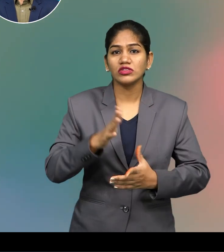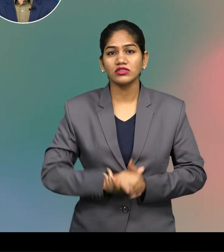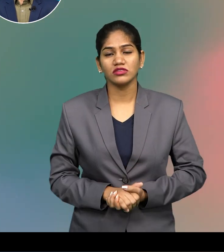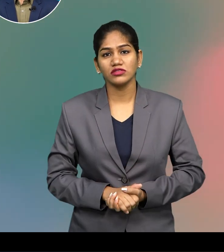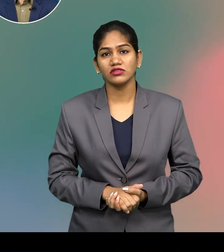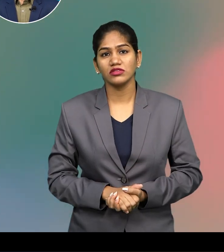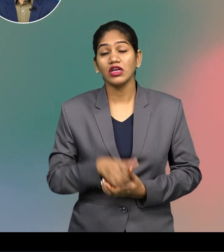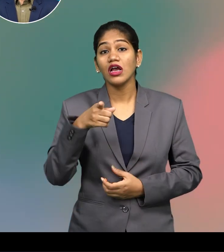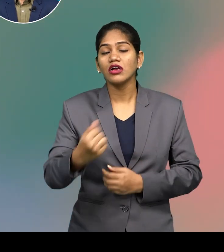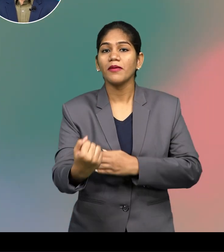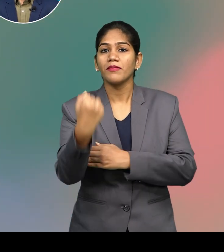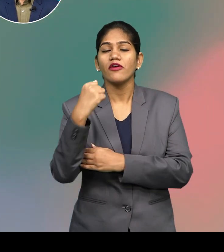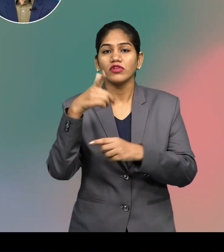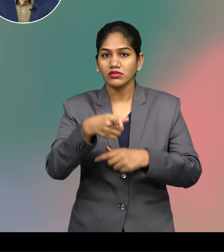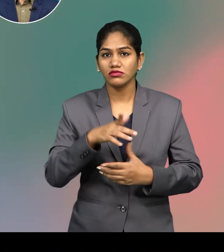its power